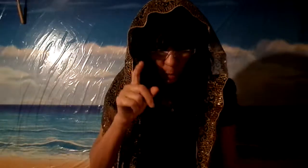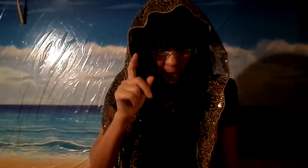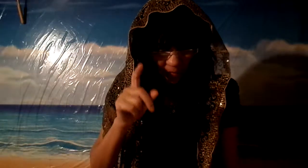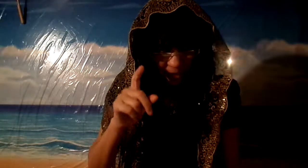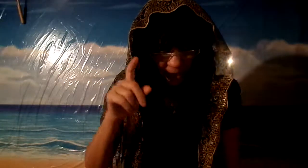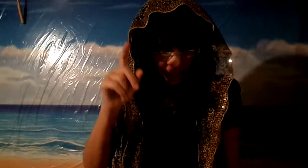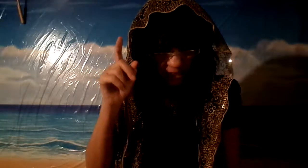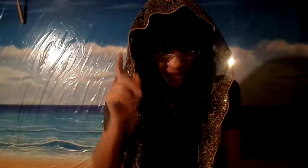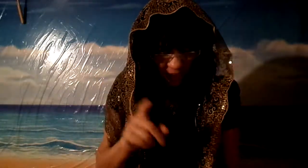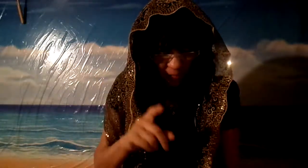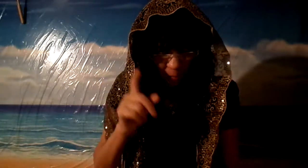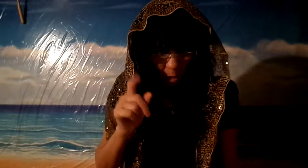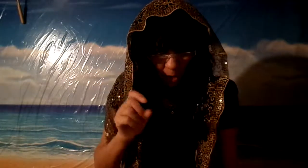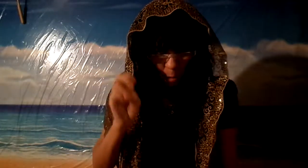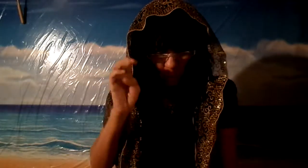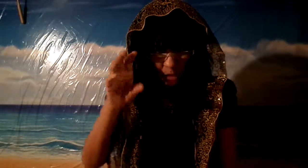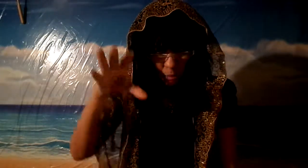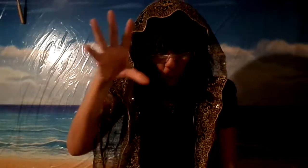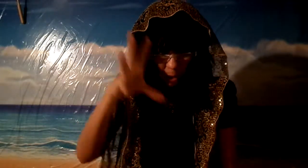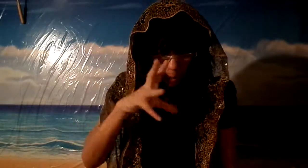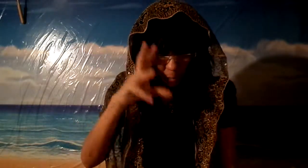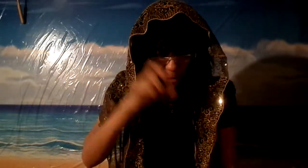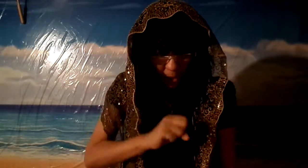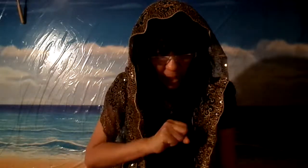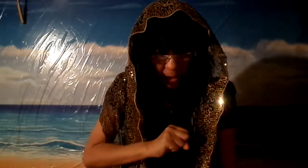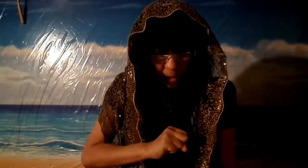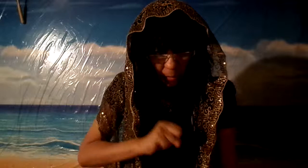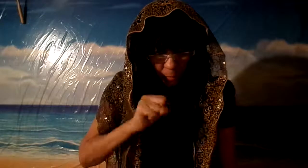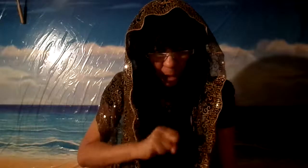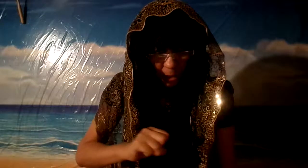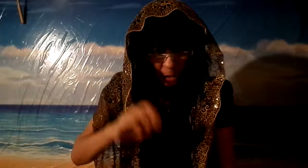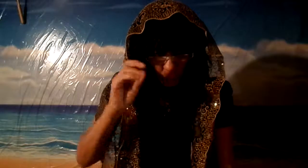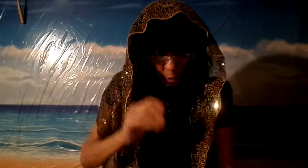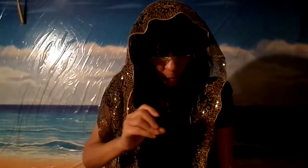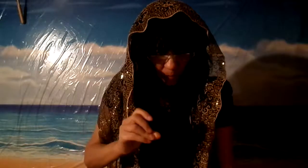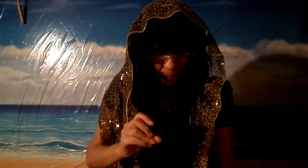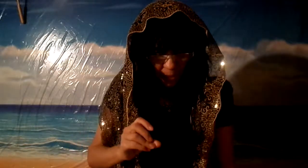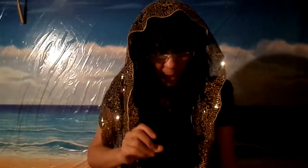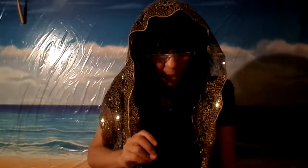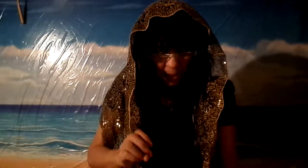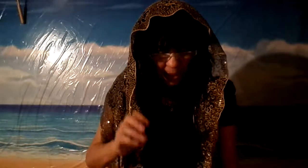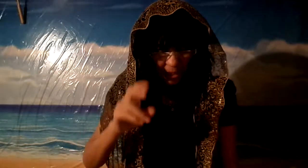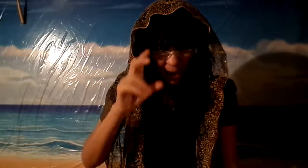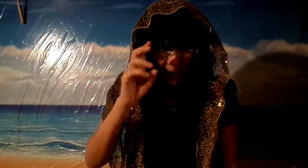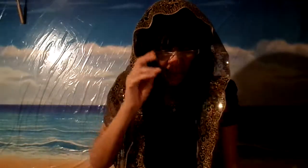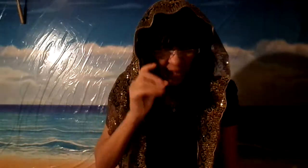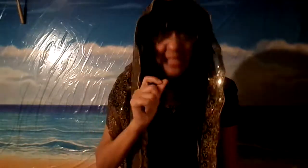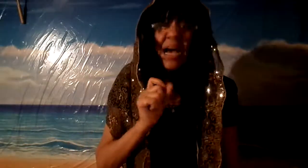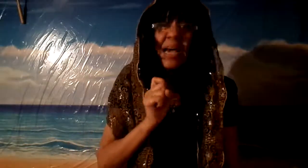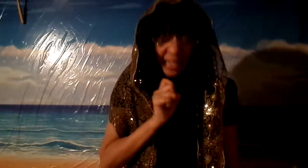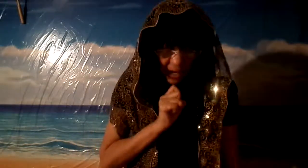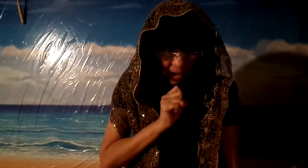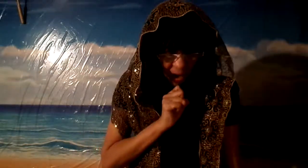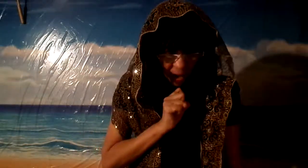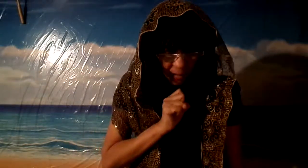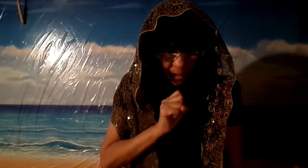belief and desire for he was really, really true. And it's a